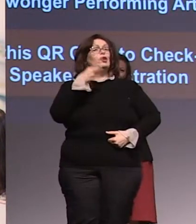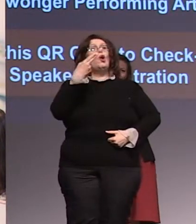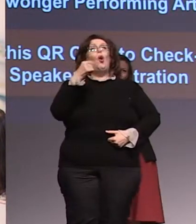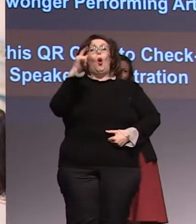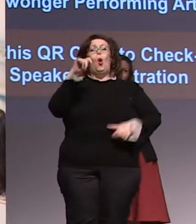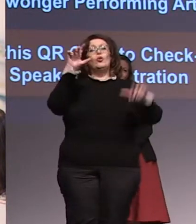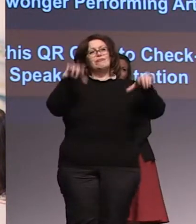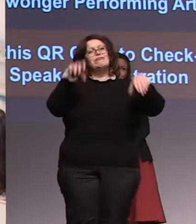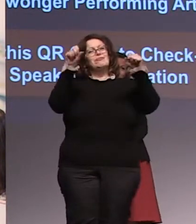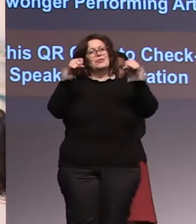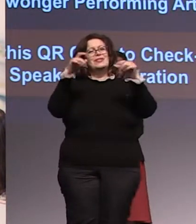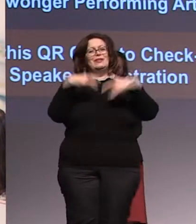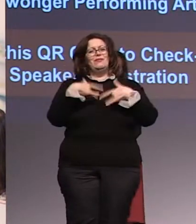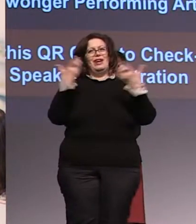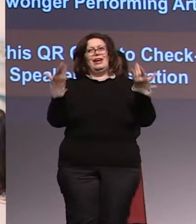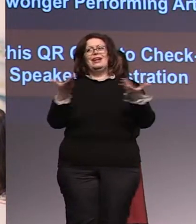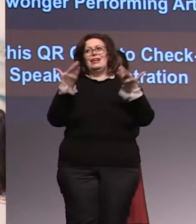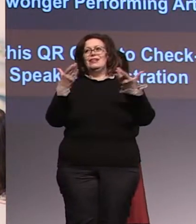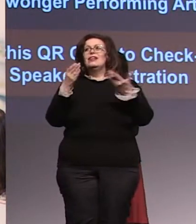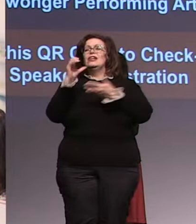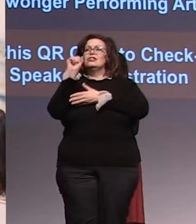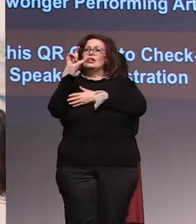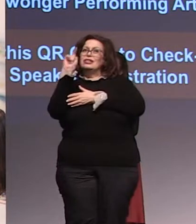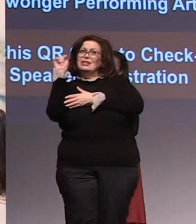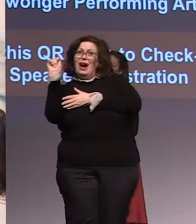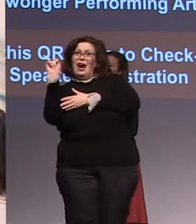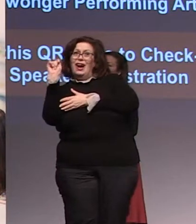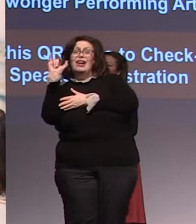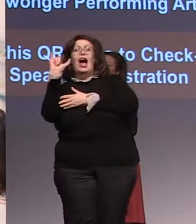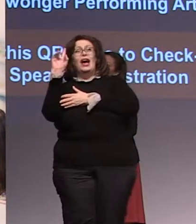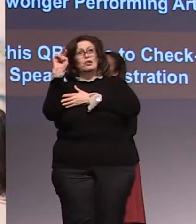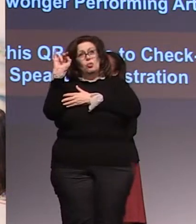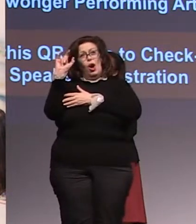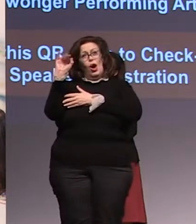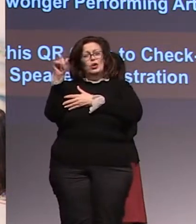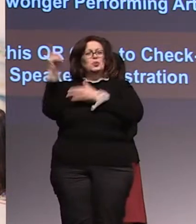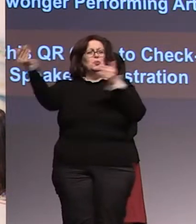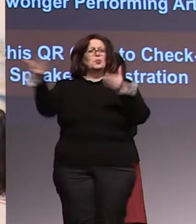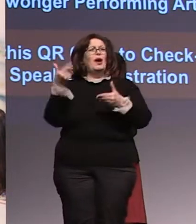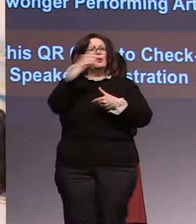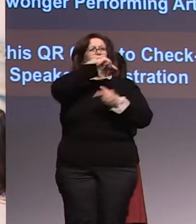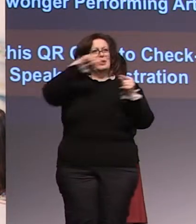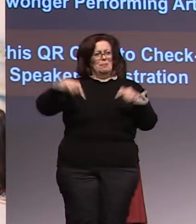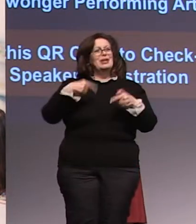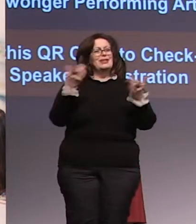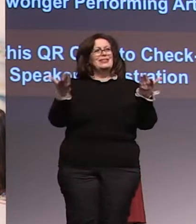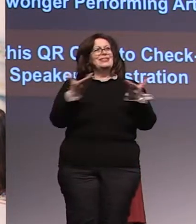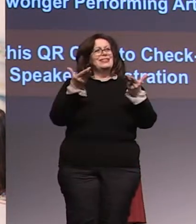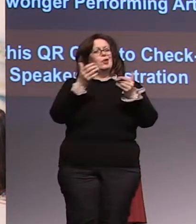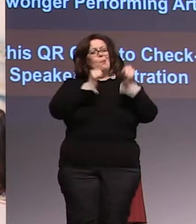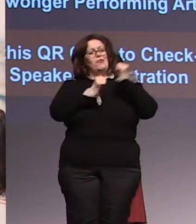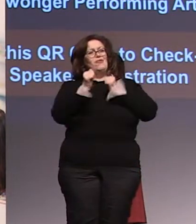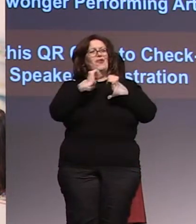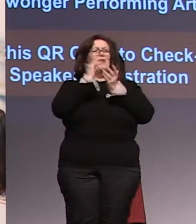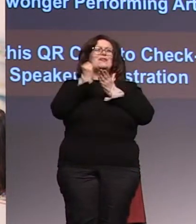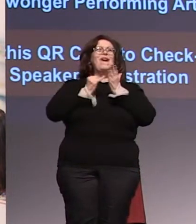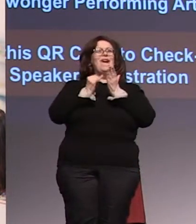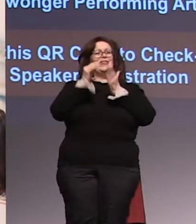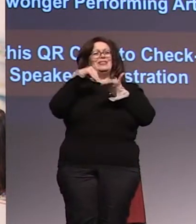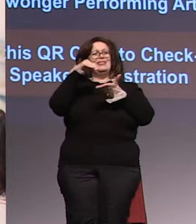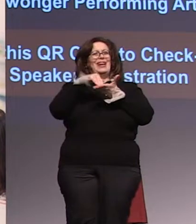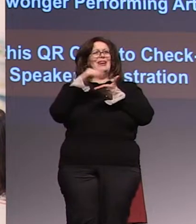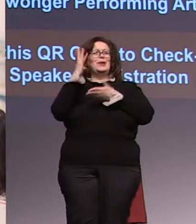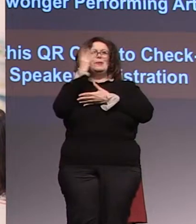event with Scott Niswonger, and I would like to welcome you to the Niswonger Performing Arts Center and to the beautiful